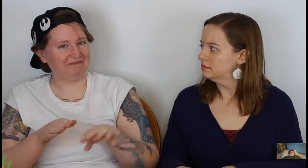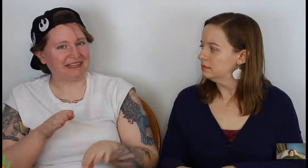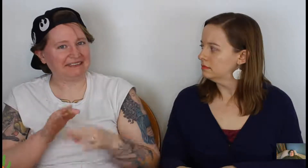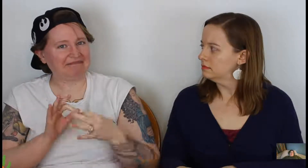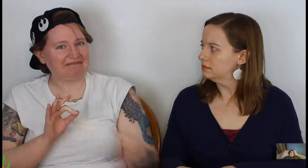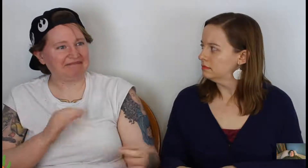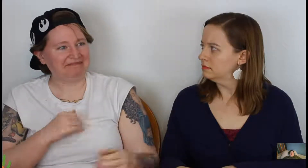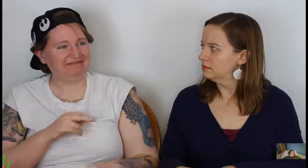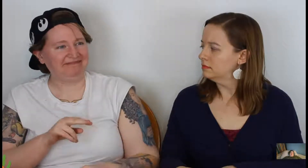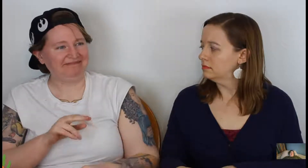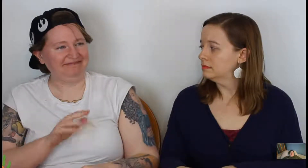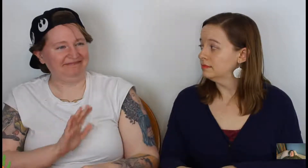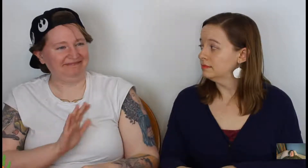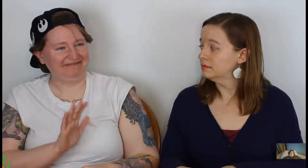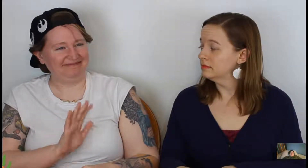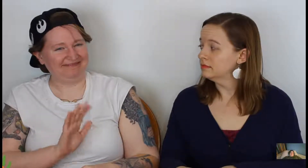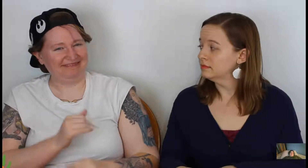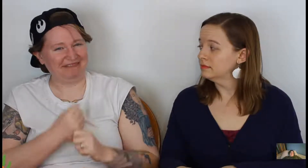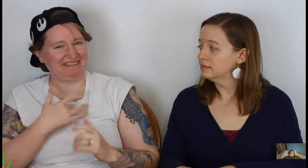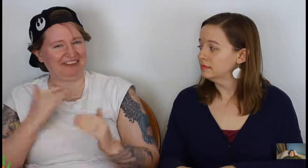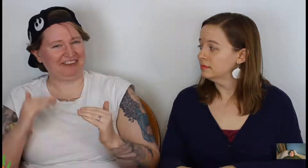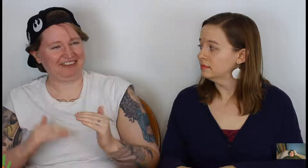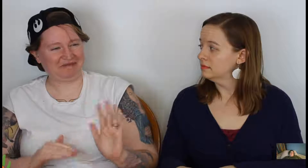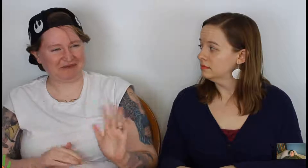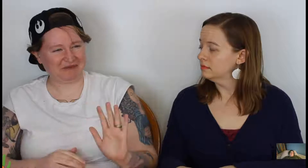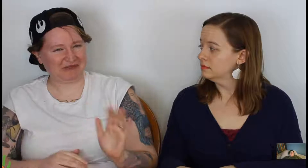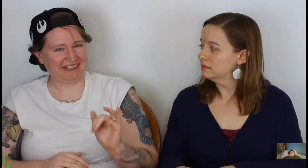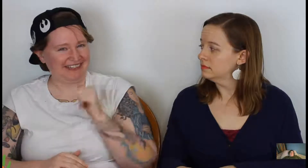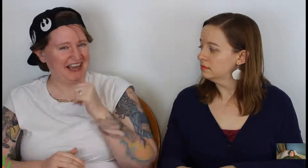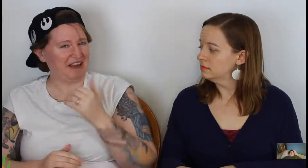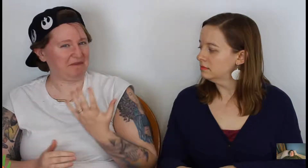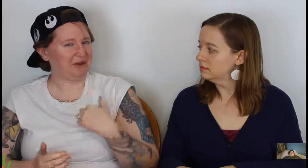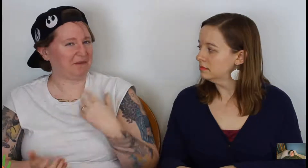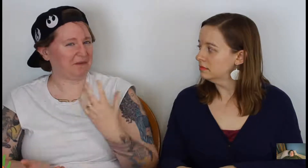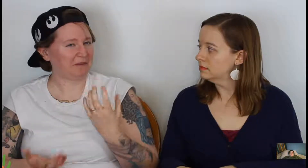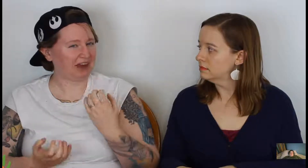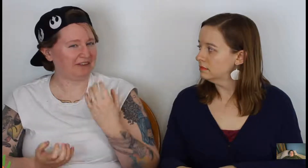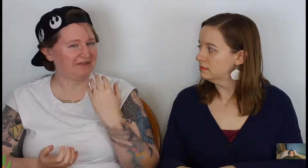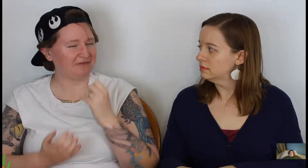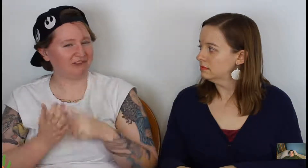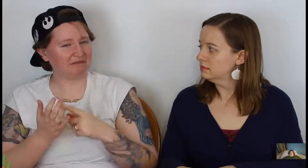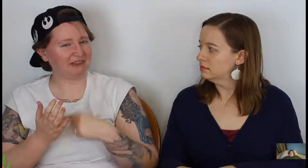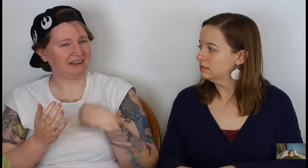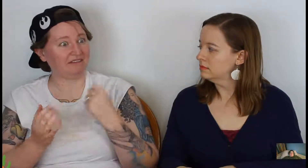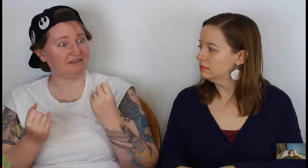know, and often they use a lesser register than what I